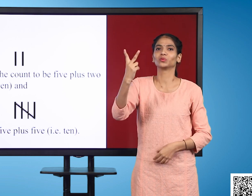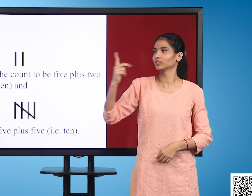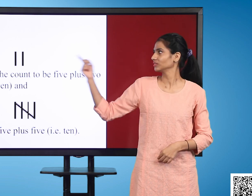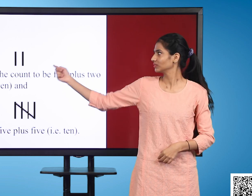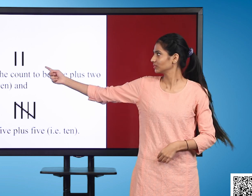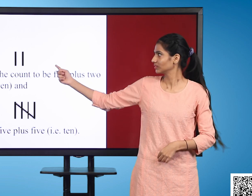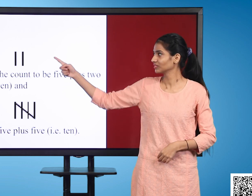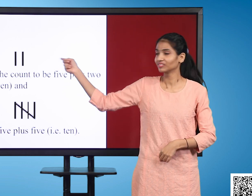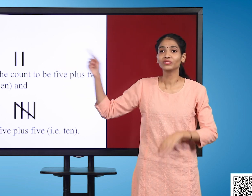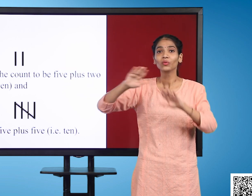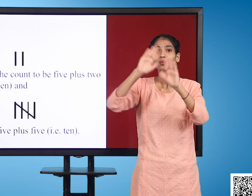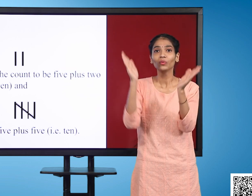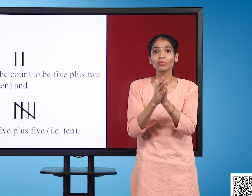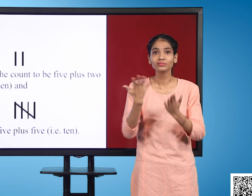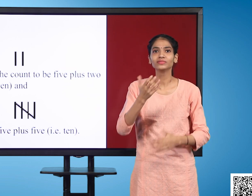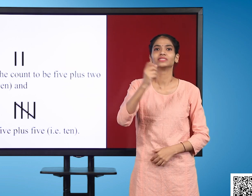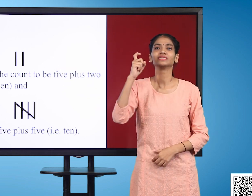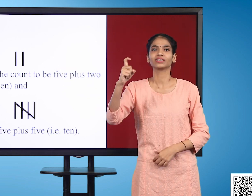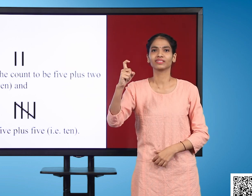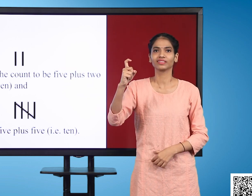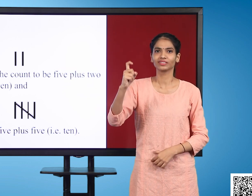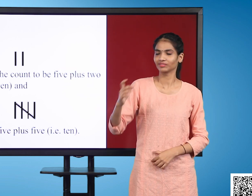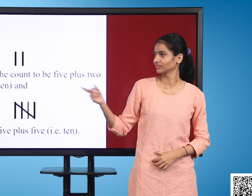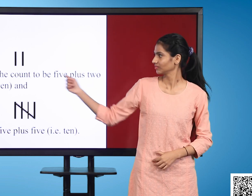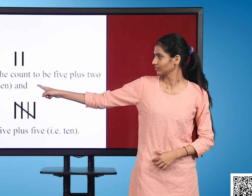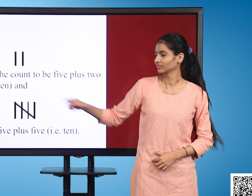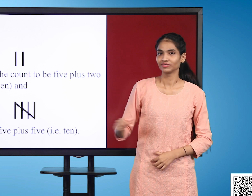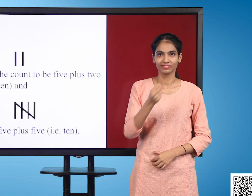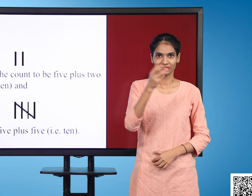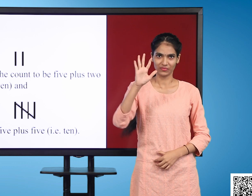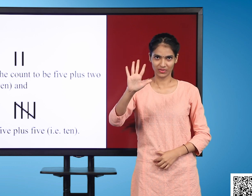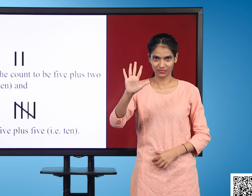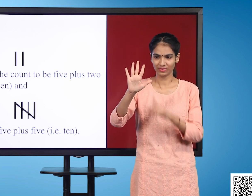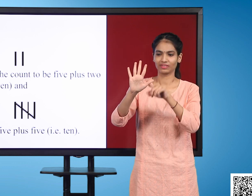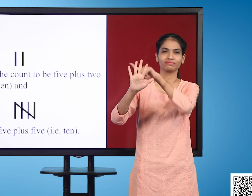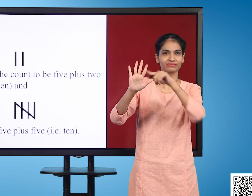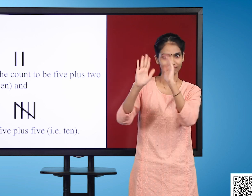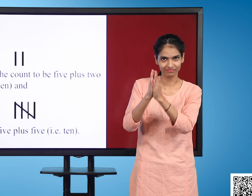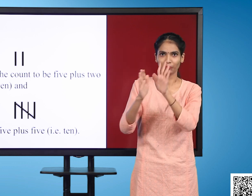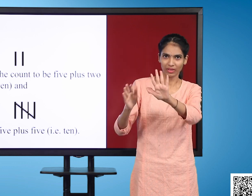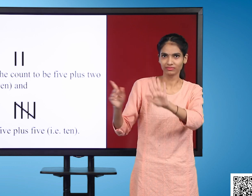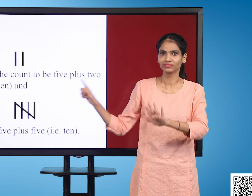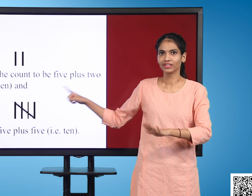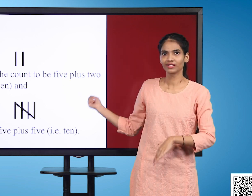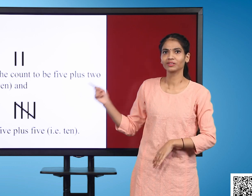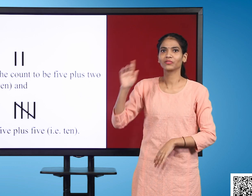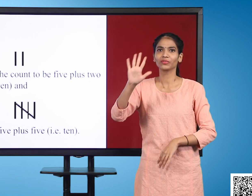be 5 plus 2, that is 7, and 4 vertical lines with a cross and 4